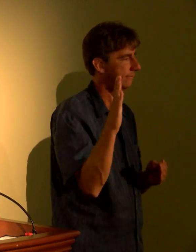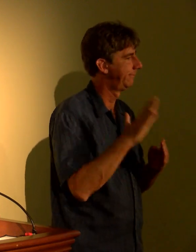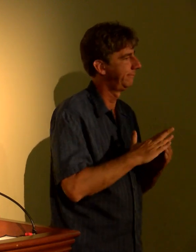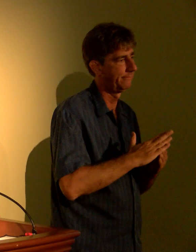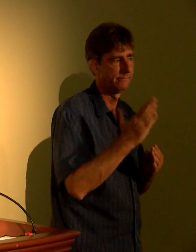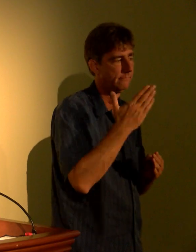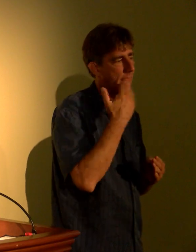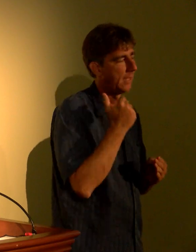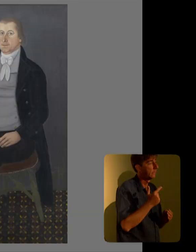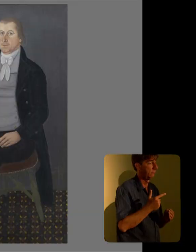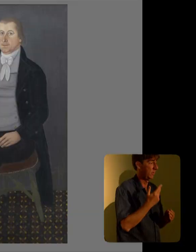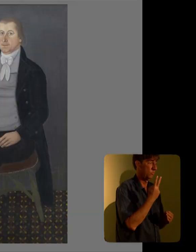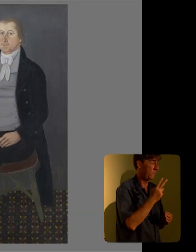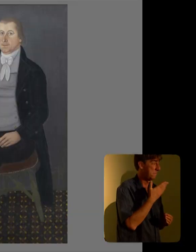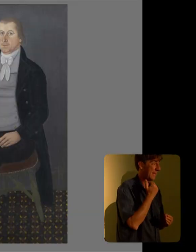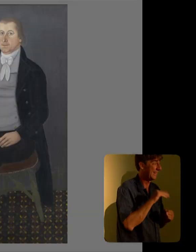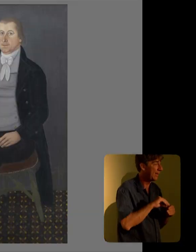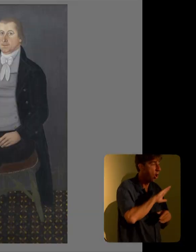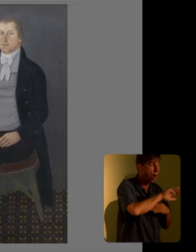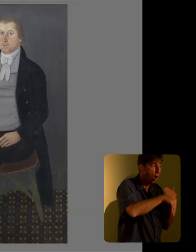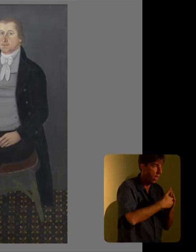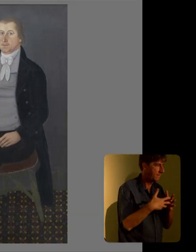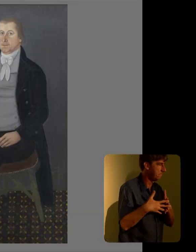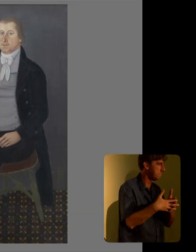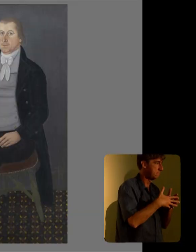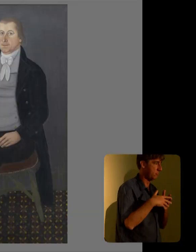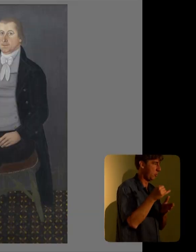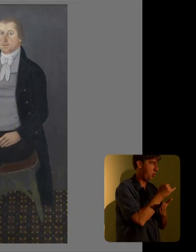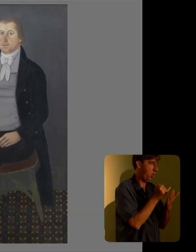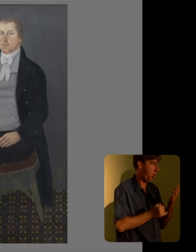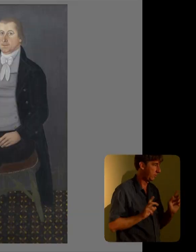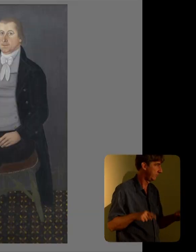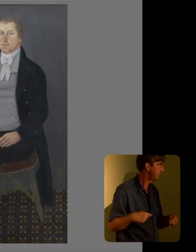of American art. They are of